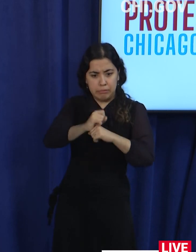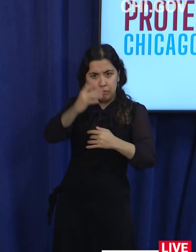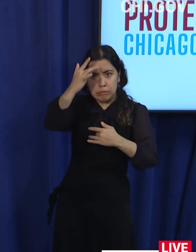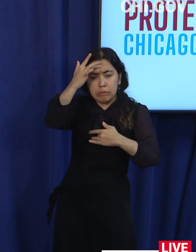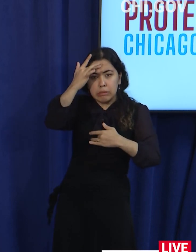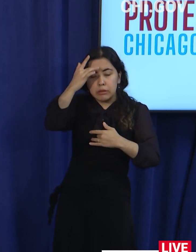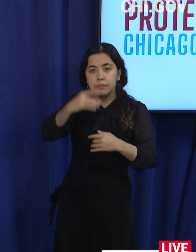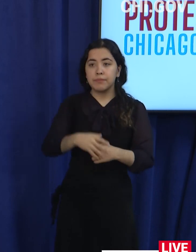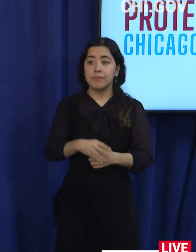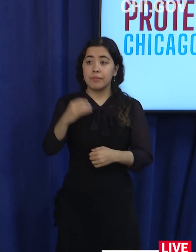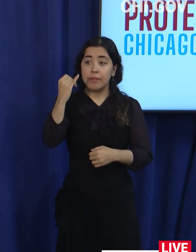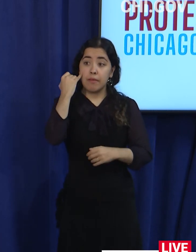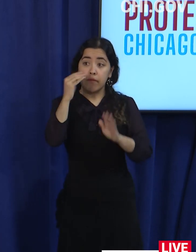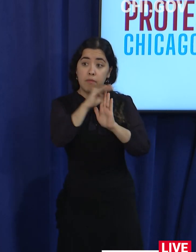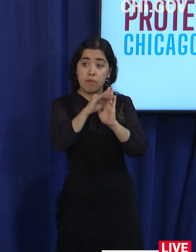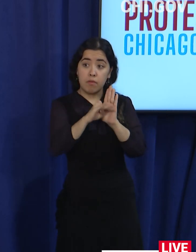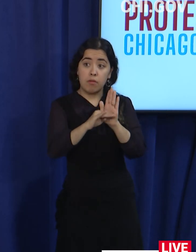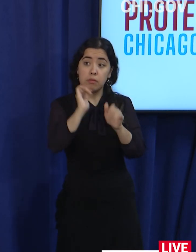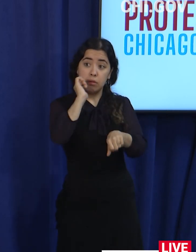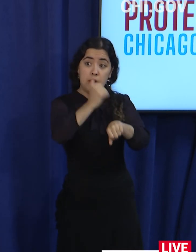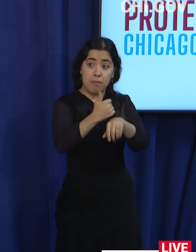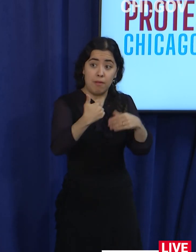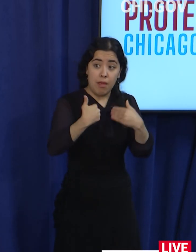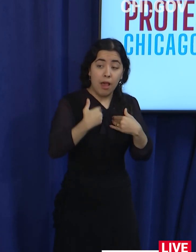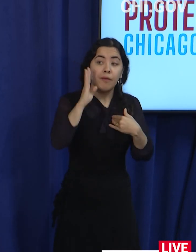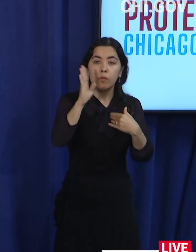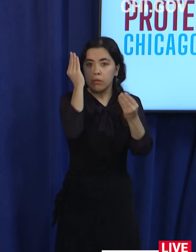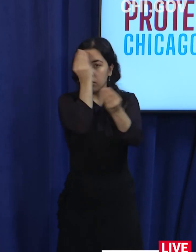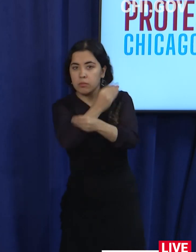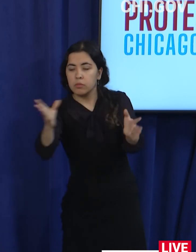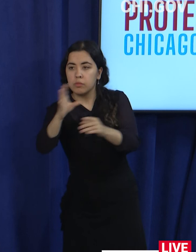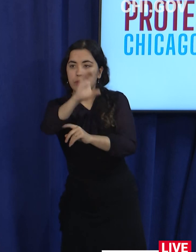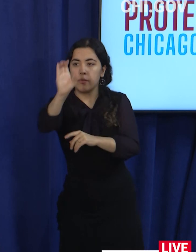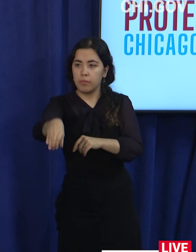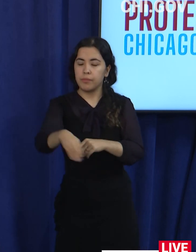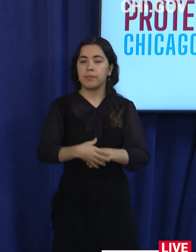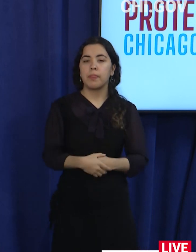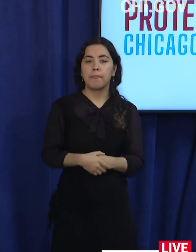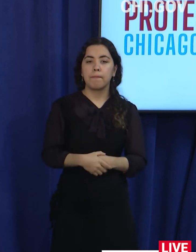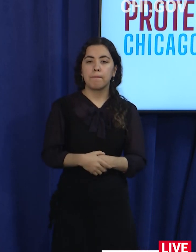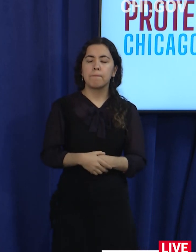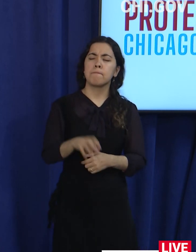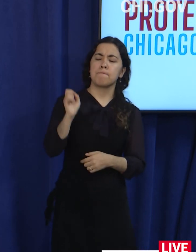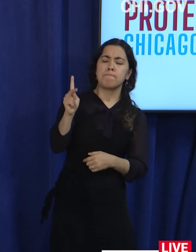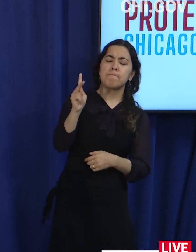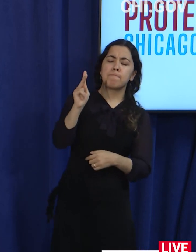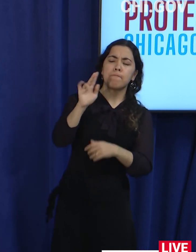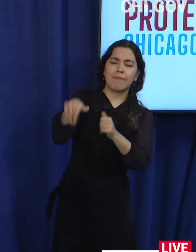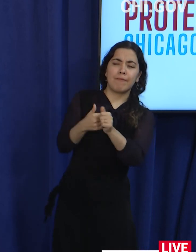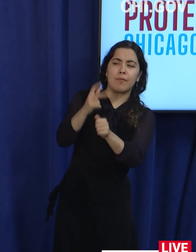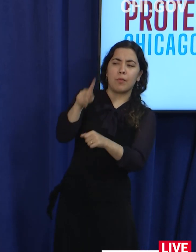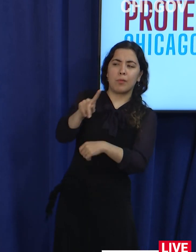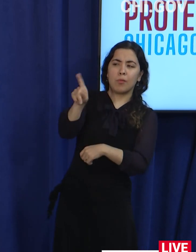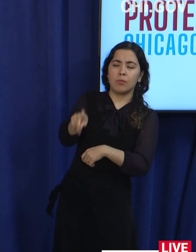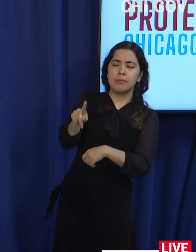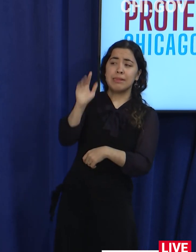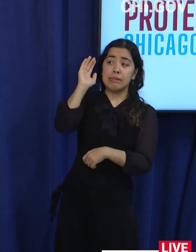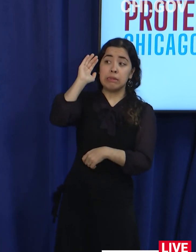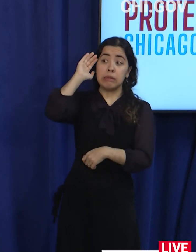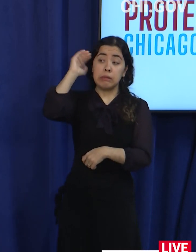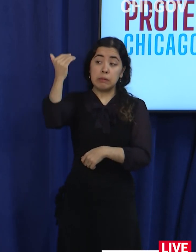Chicago. This may be a follow-up question for you as well. Kelly Bauer with Block Club asking, it seems that we're starting to see a slowdown in the positivity